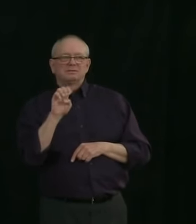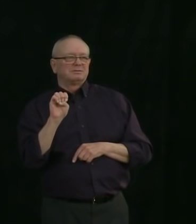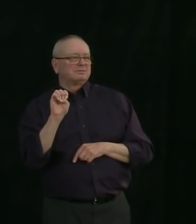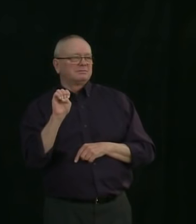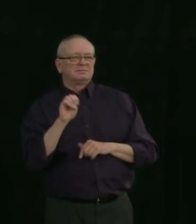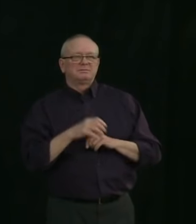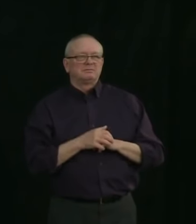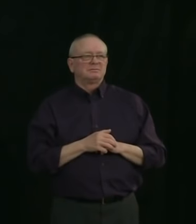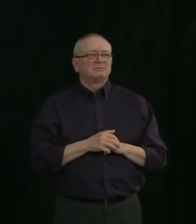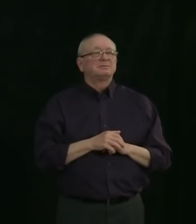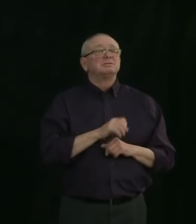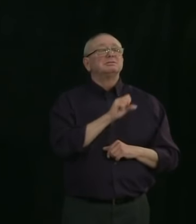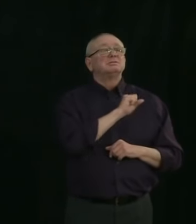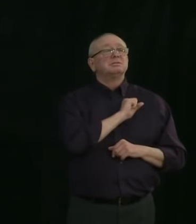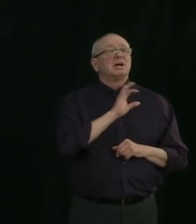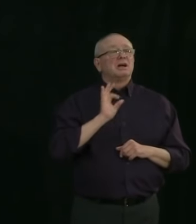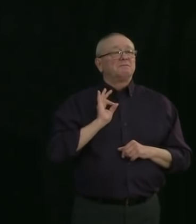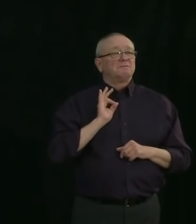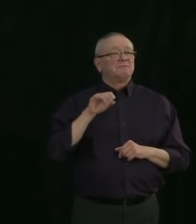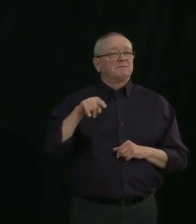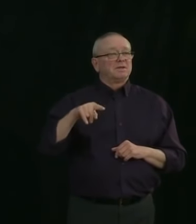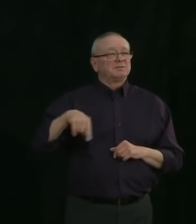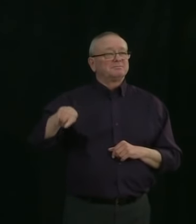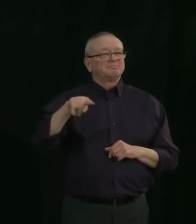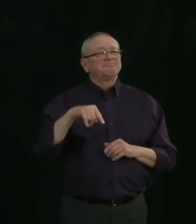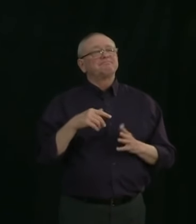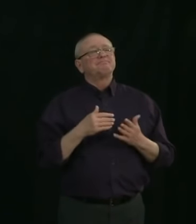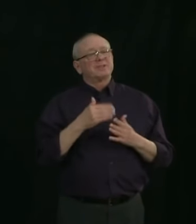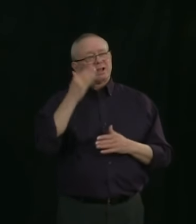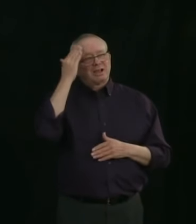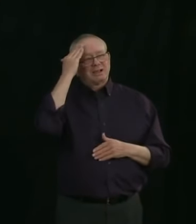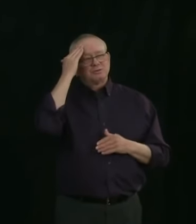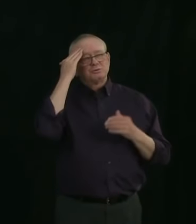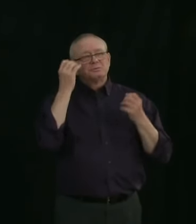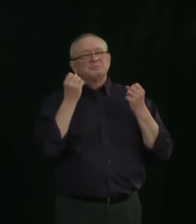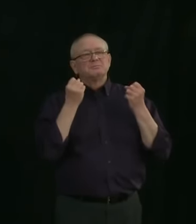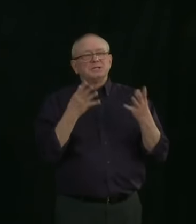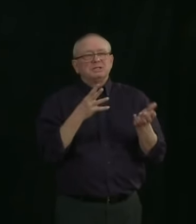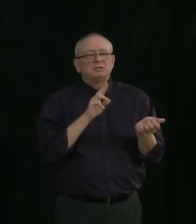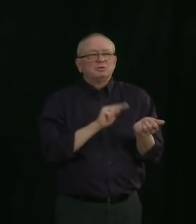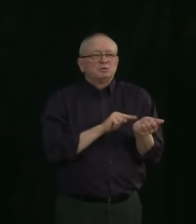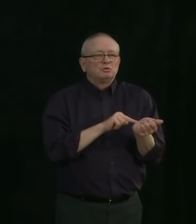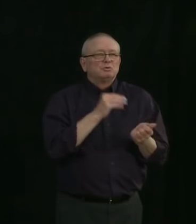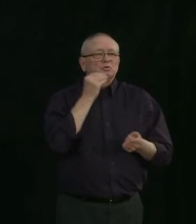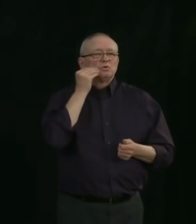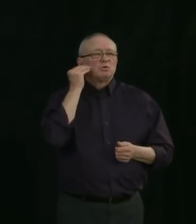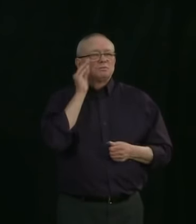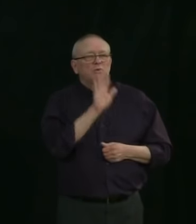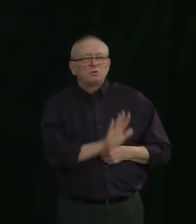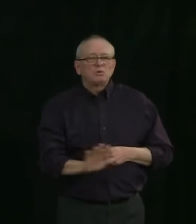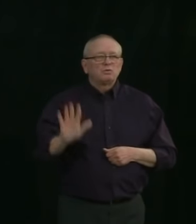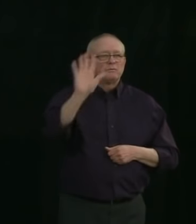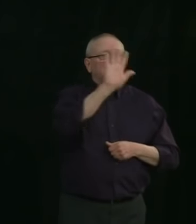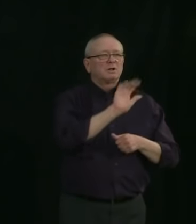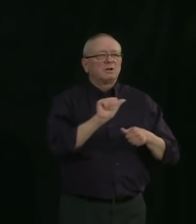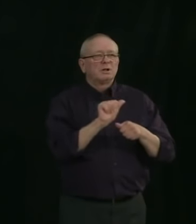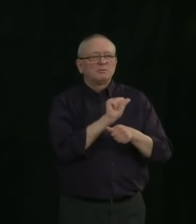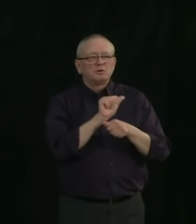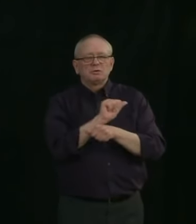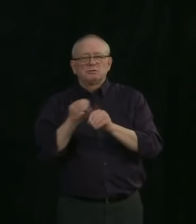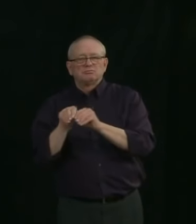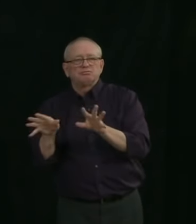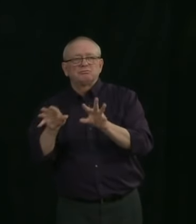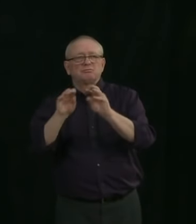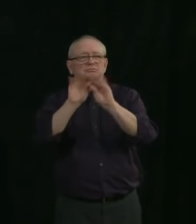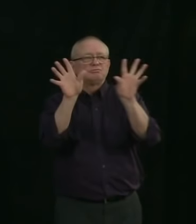know that many of the facilities across the province that are having outbreaks are having challenges with staffing because, of course, staff who